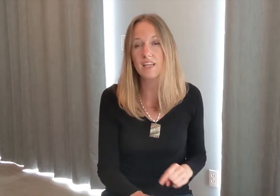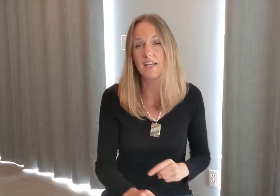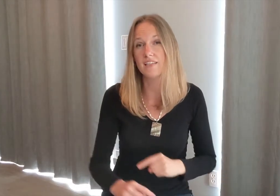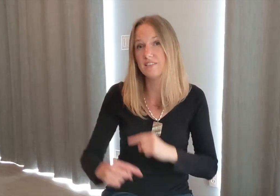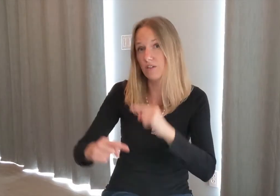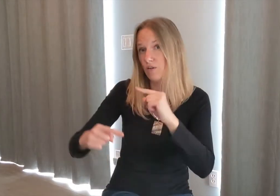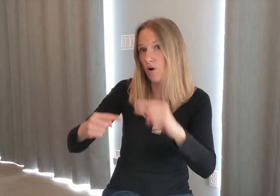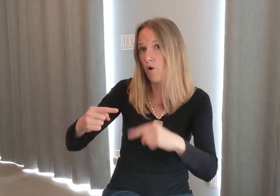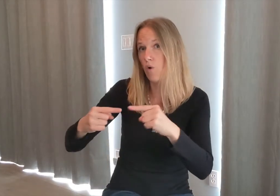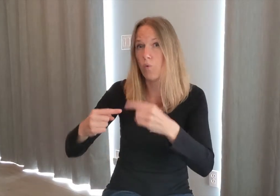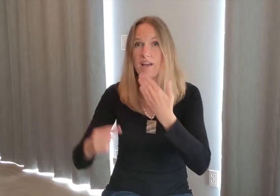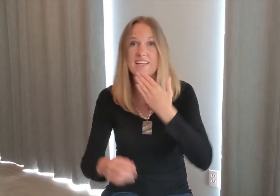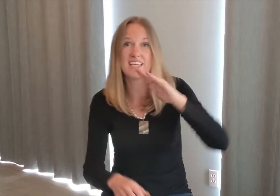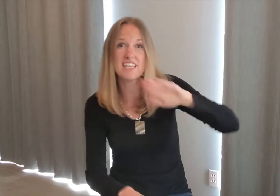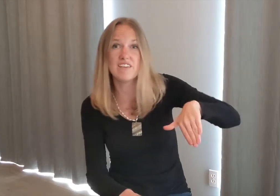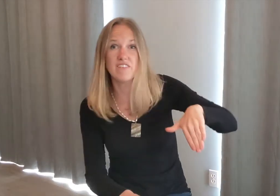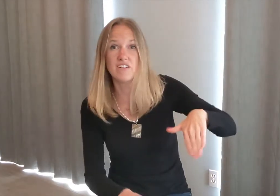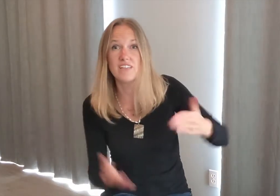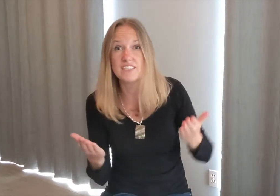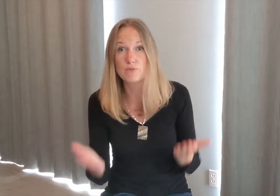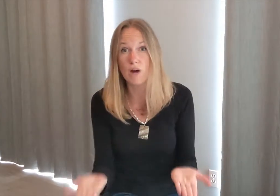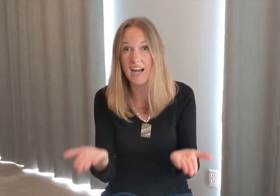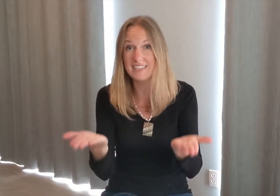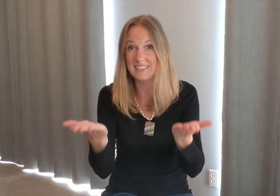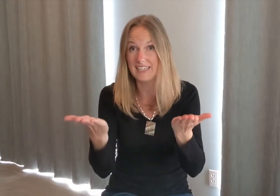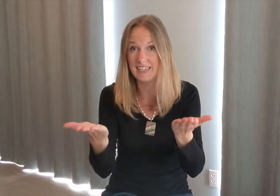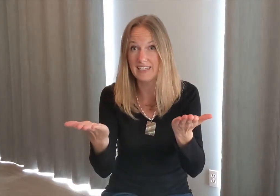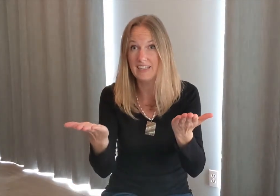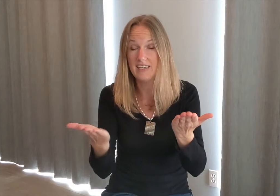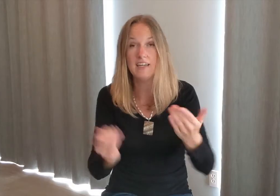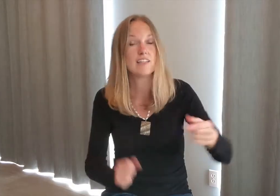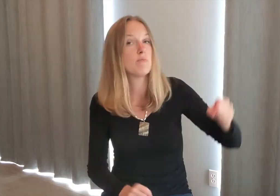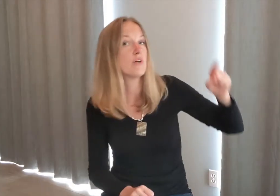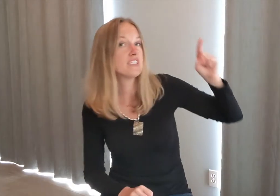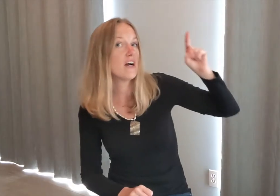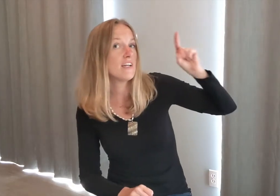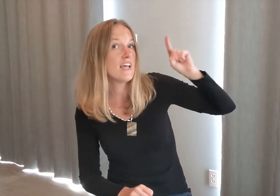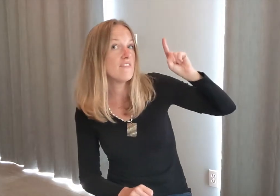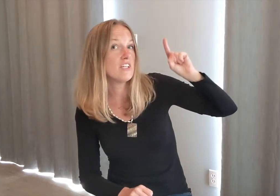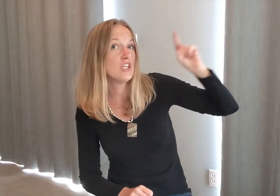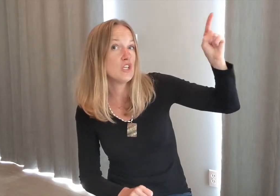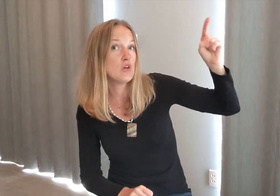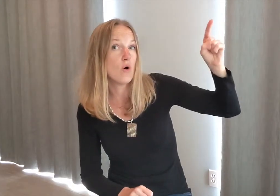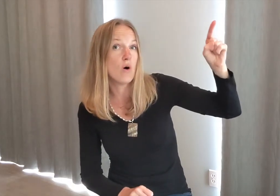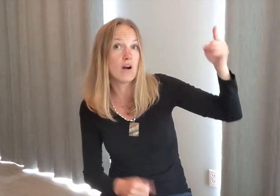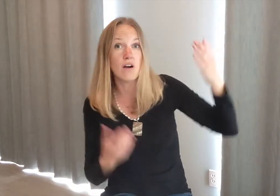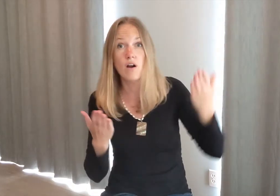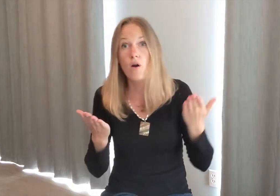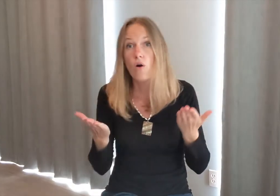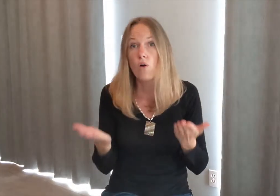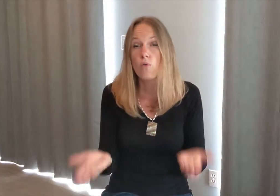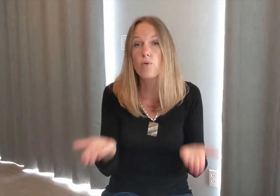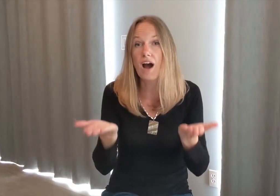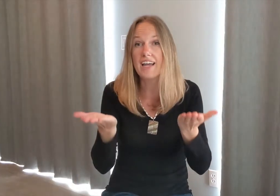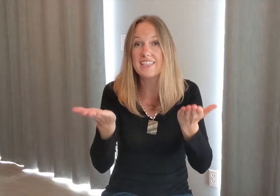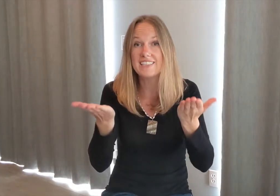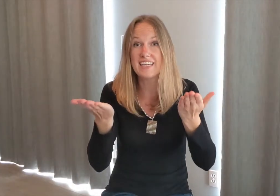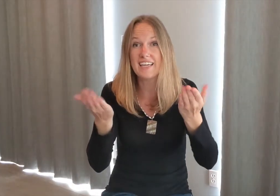Okay, so when evil is rising, then point to God in heaven, you're rising, and